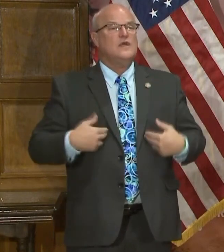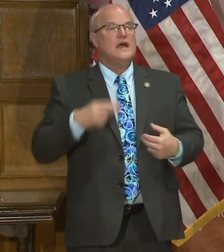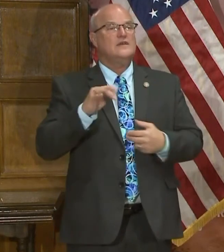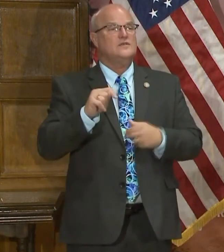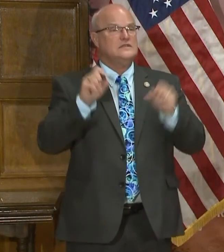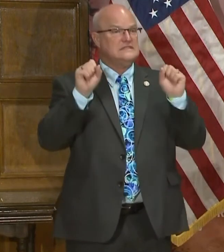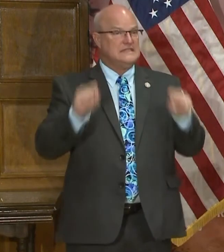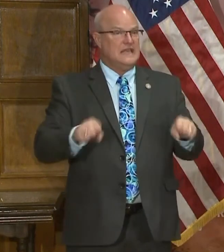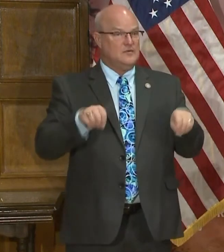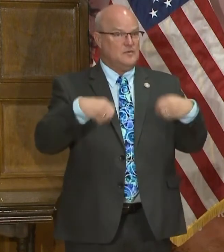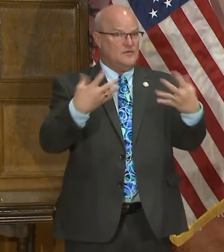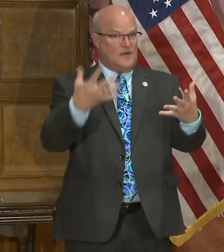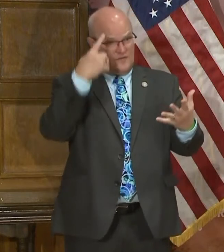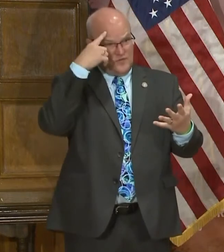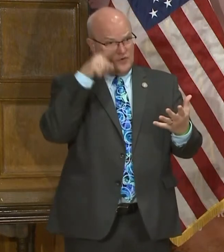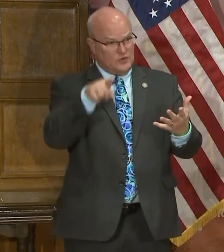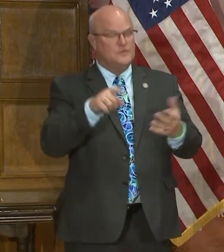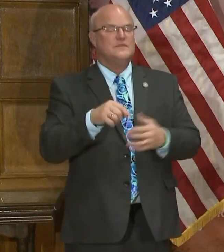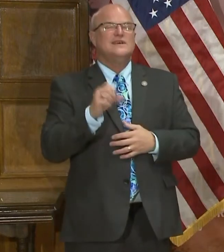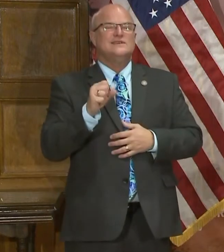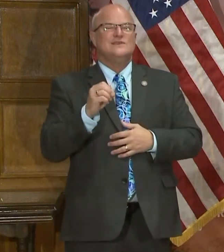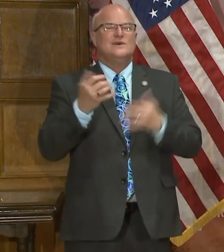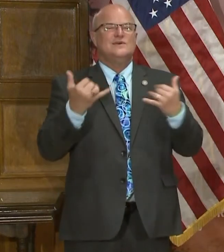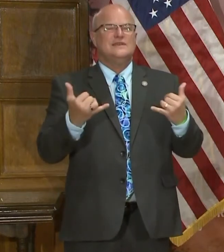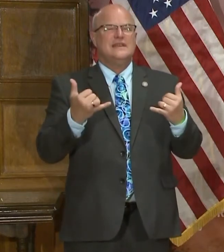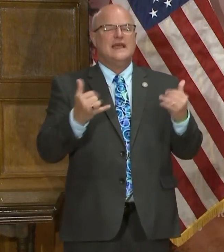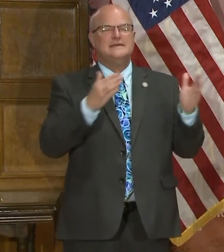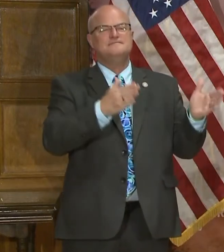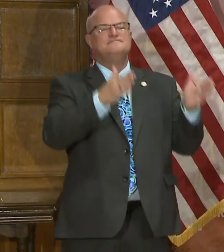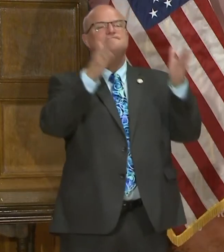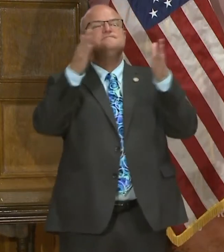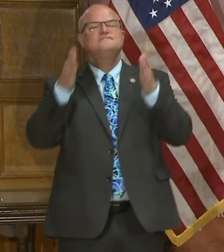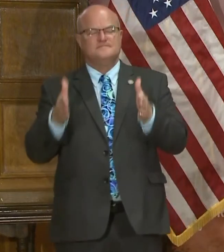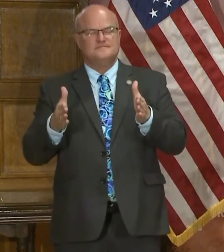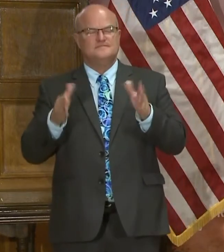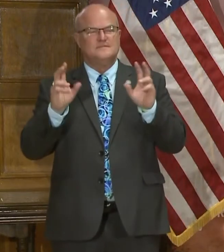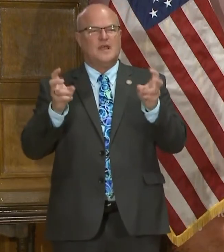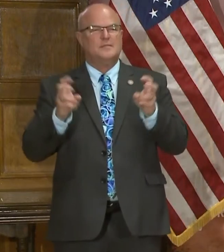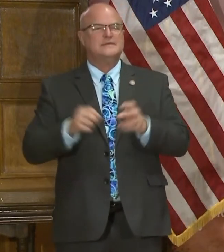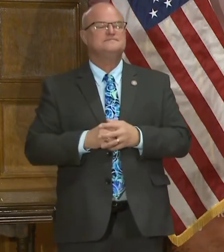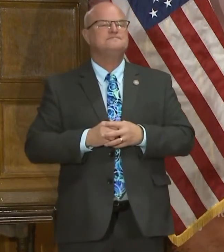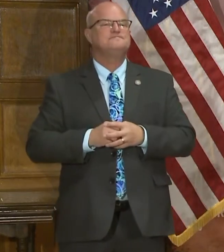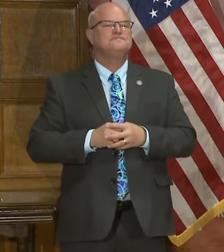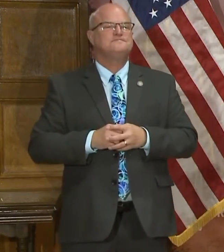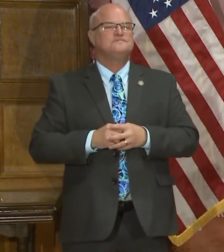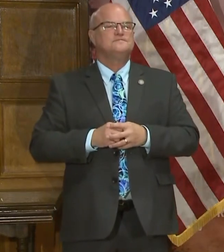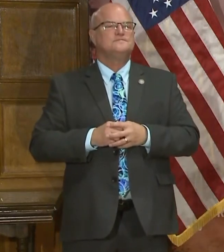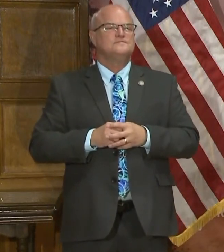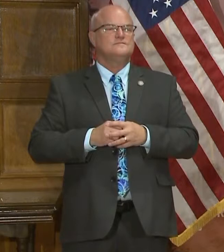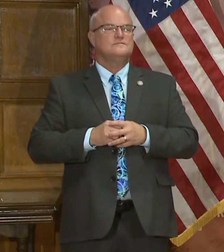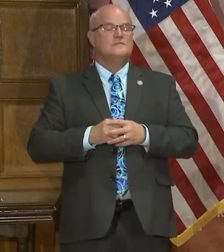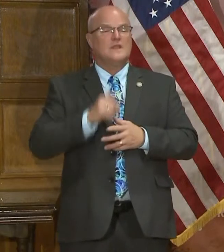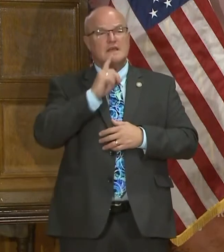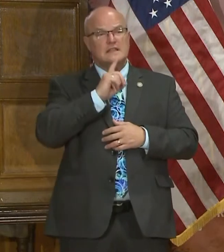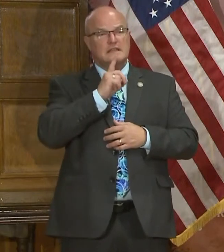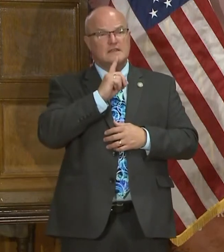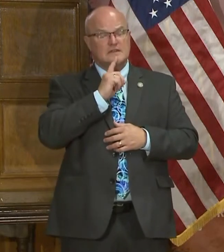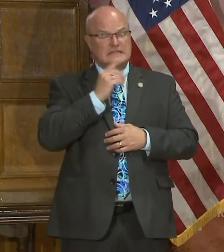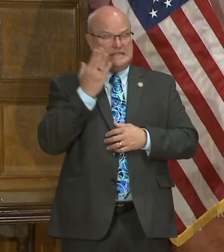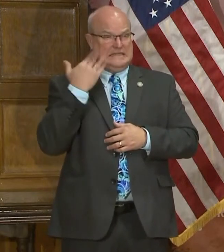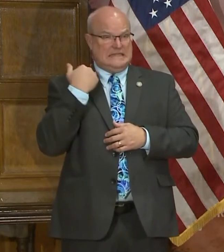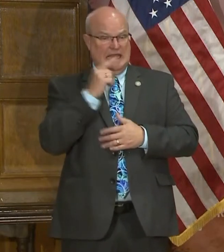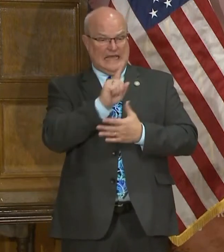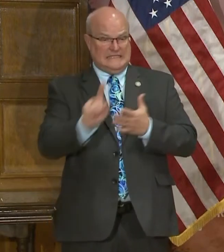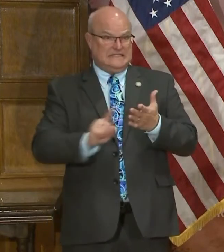can provide that for you. So let me move on to one other topic, and then I'll turn it back over to the governor. Literally within the last